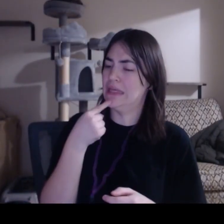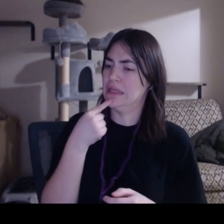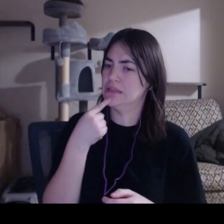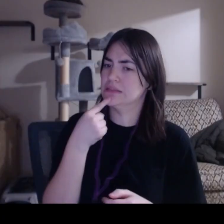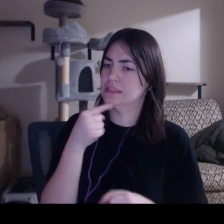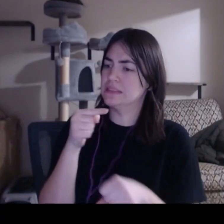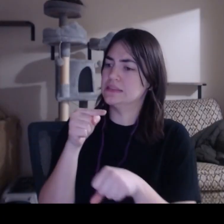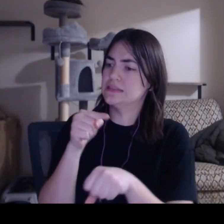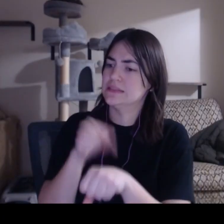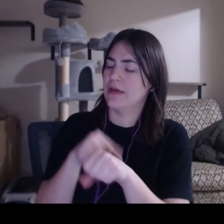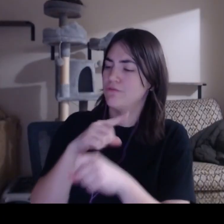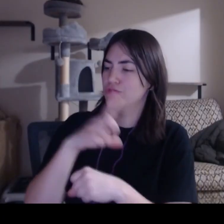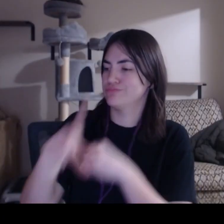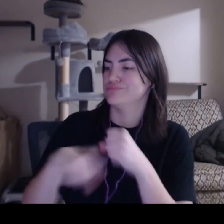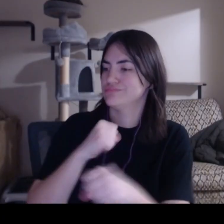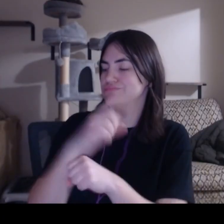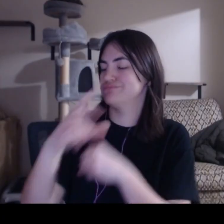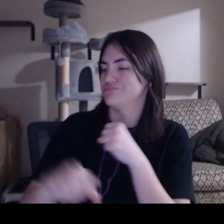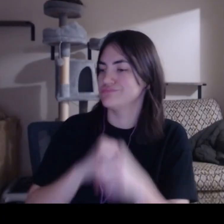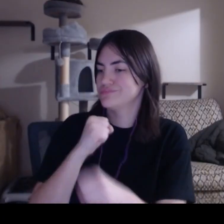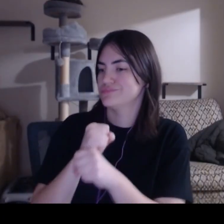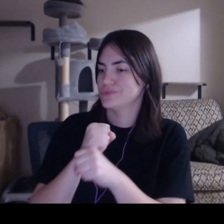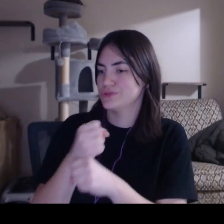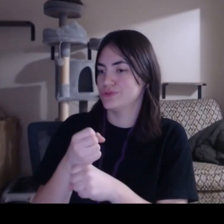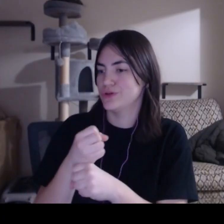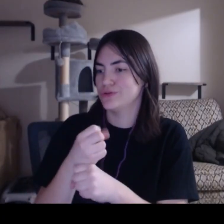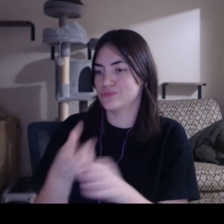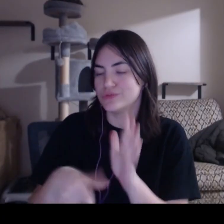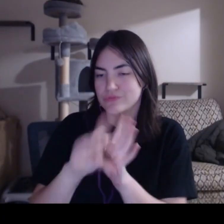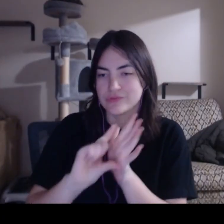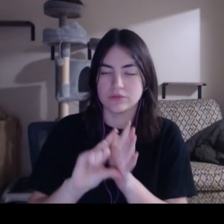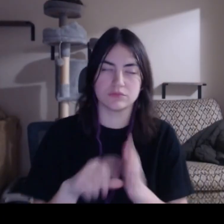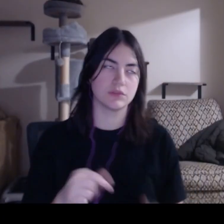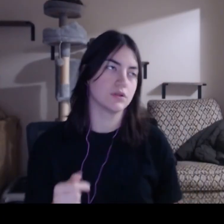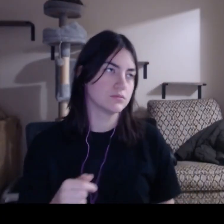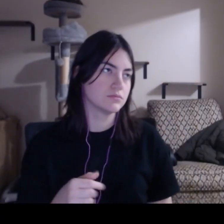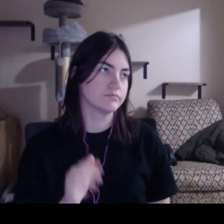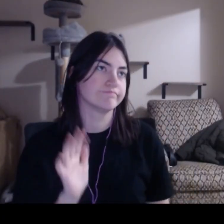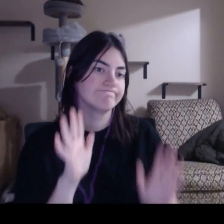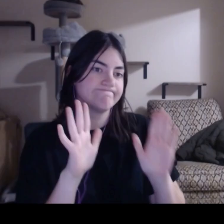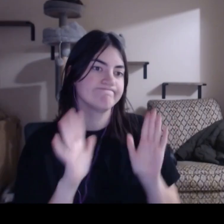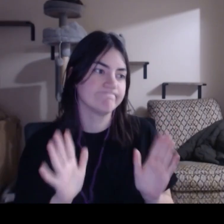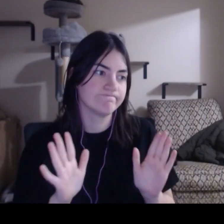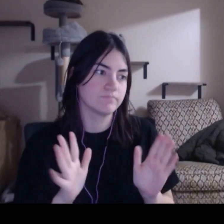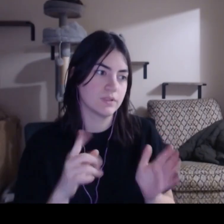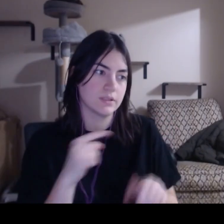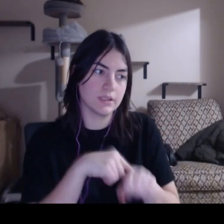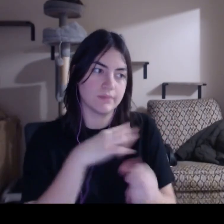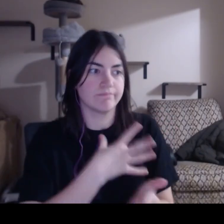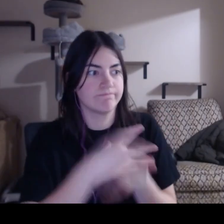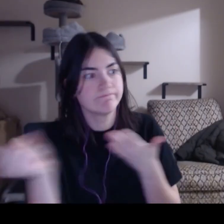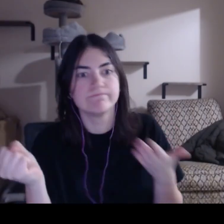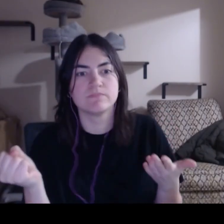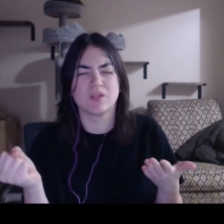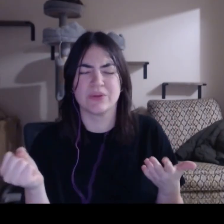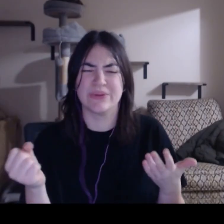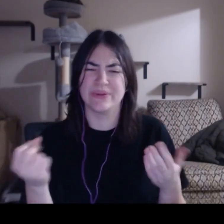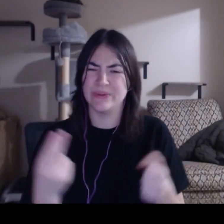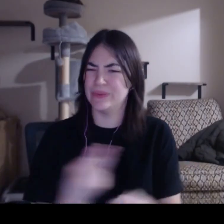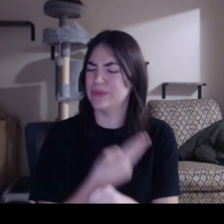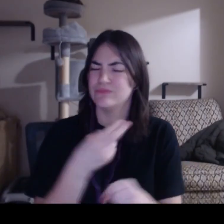annual review, and she's thinking, oh, great, another waste of time, or something like that. You can use that for multiple things.